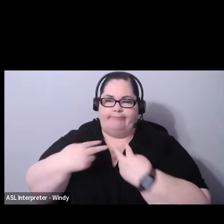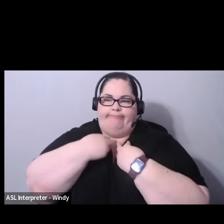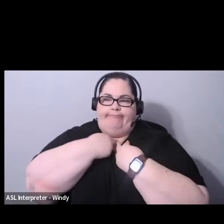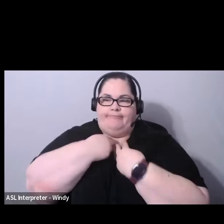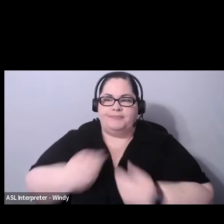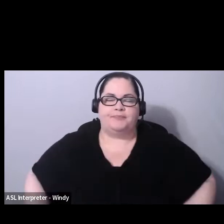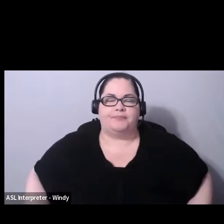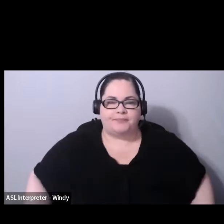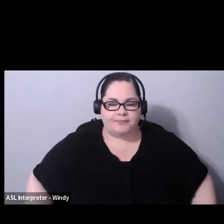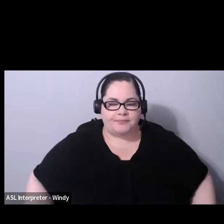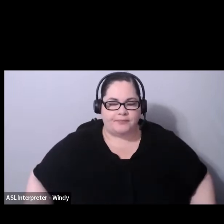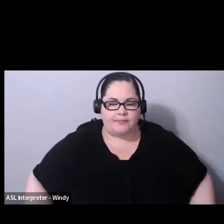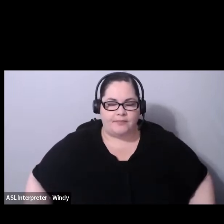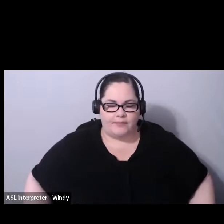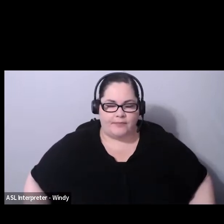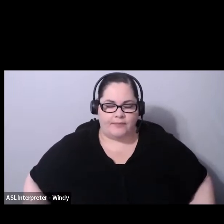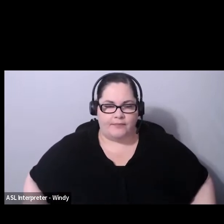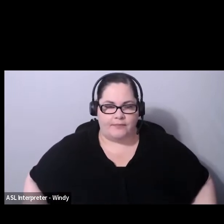Let's see.